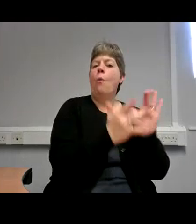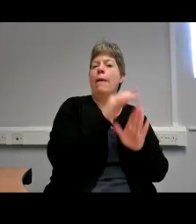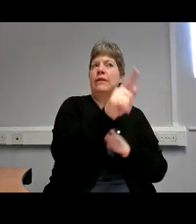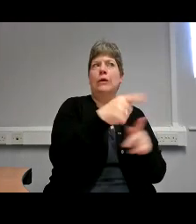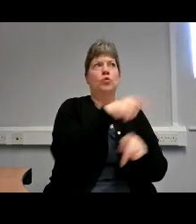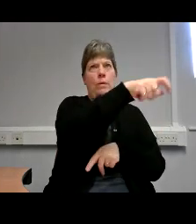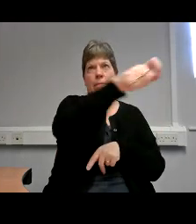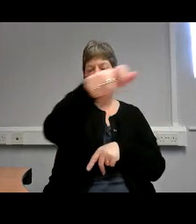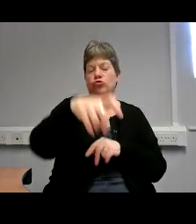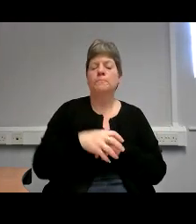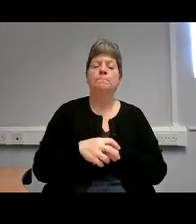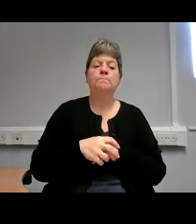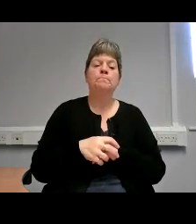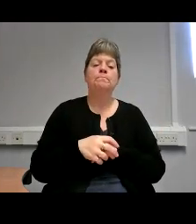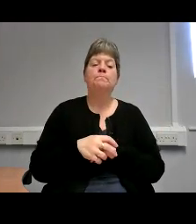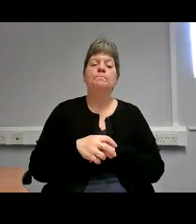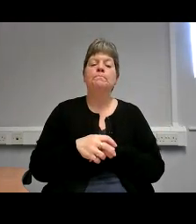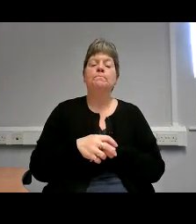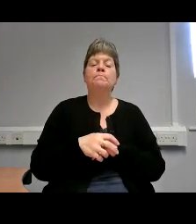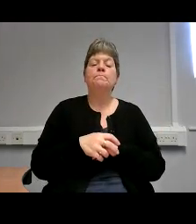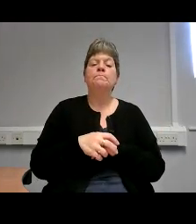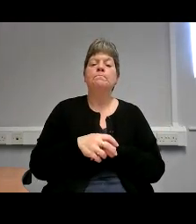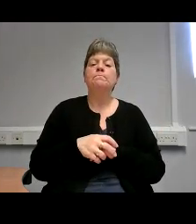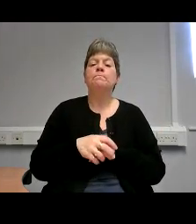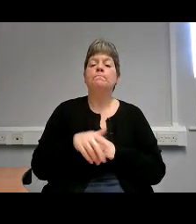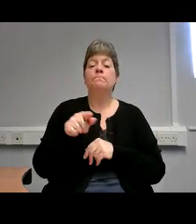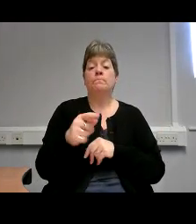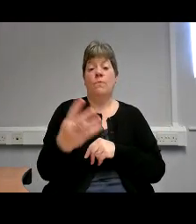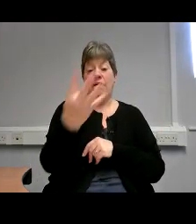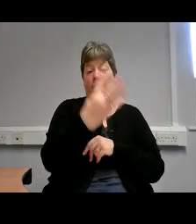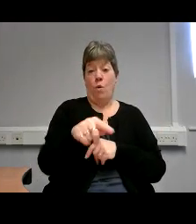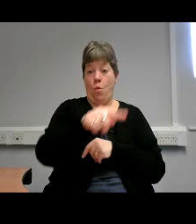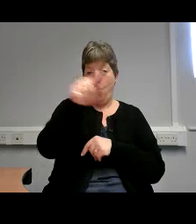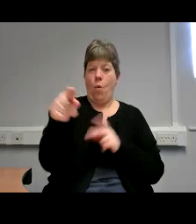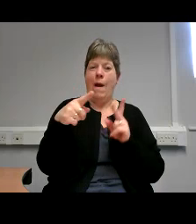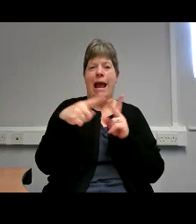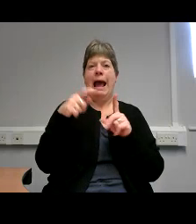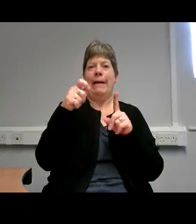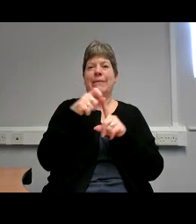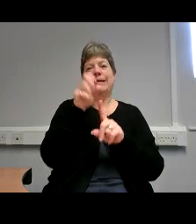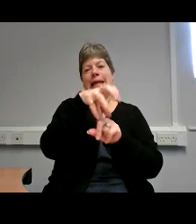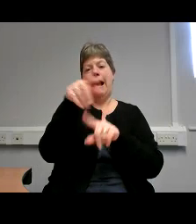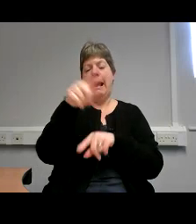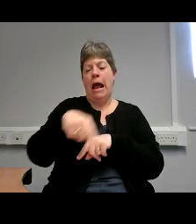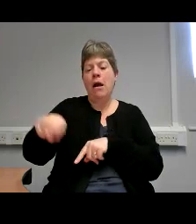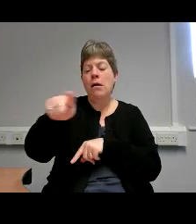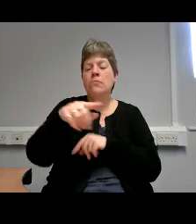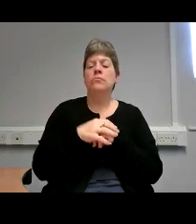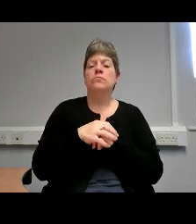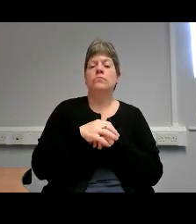patients. So these 4 IP Pathfinder sites, they